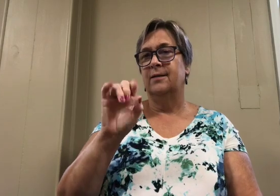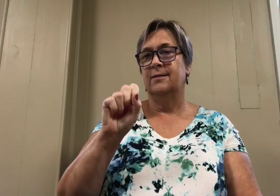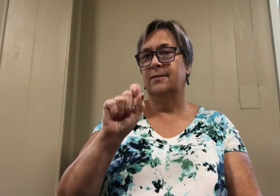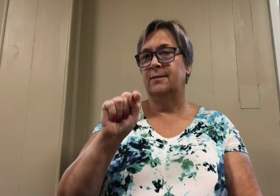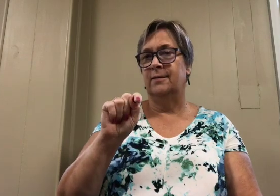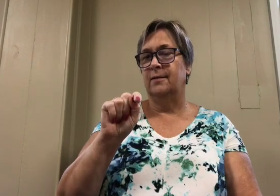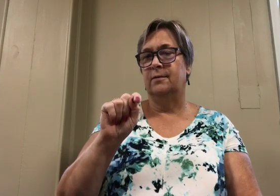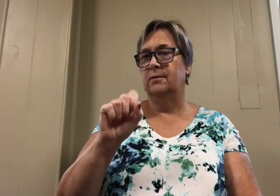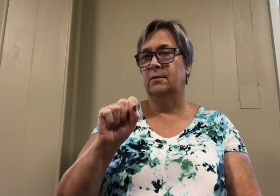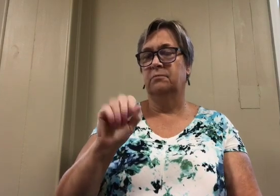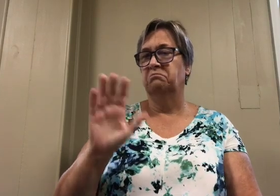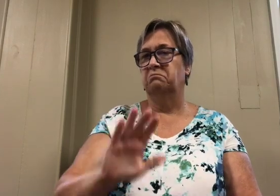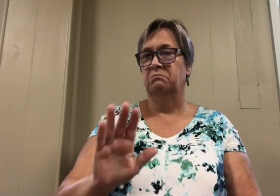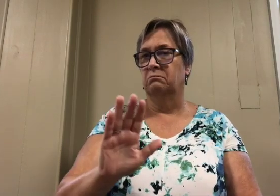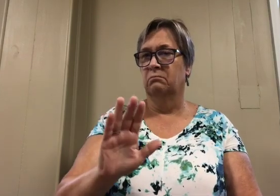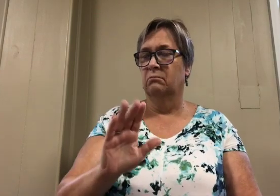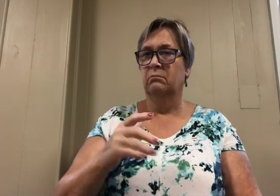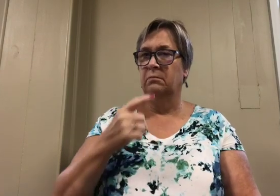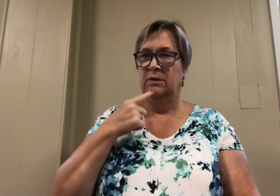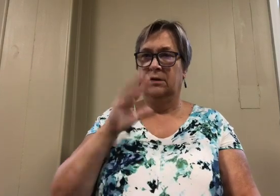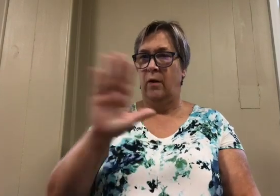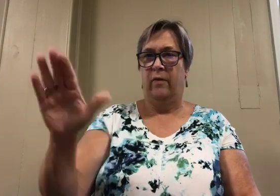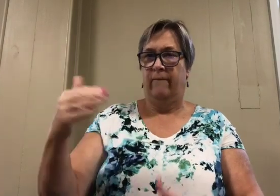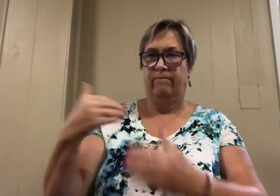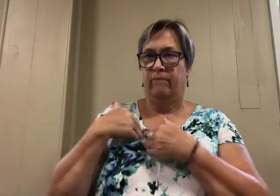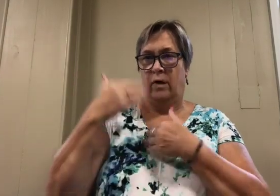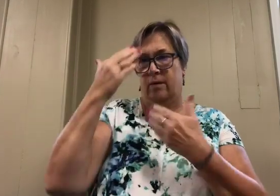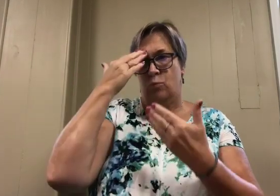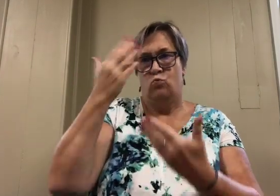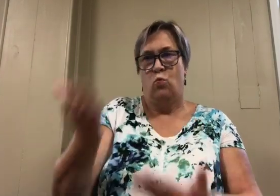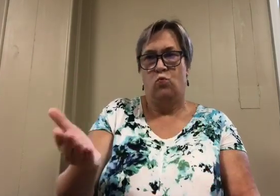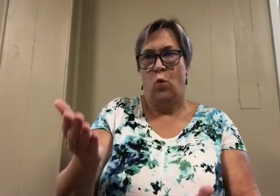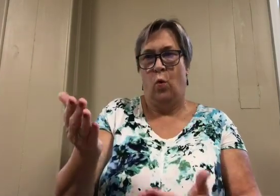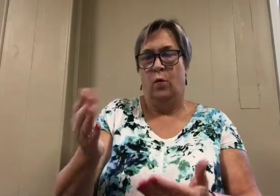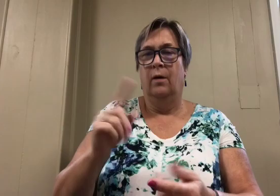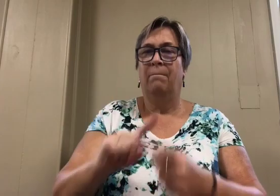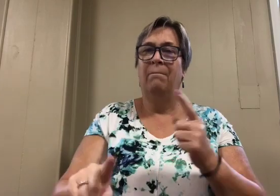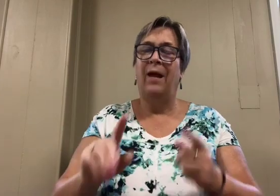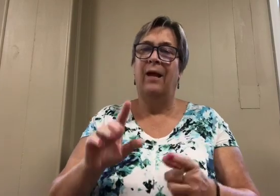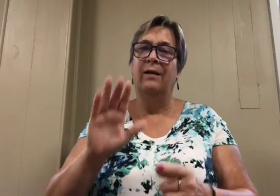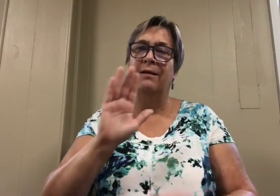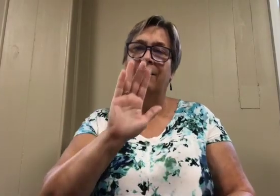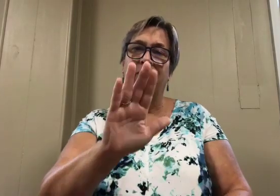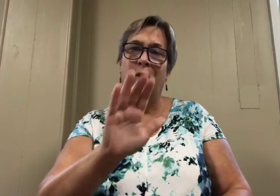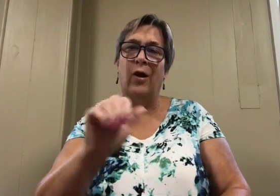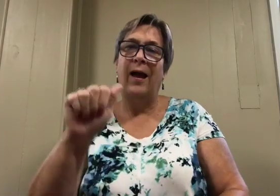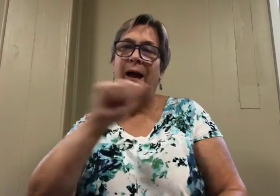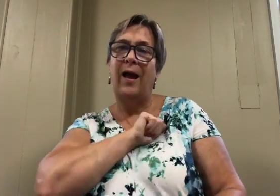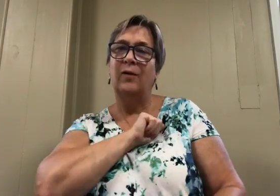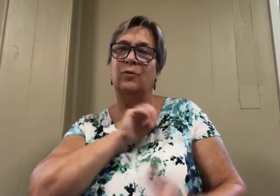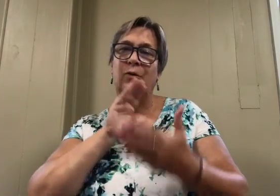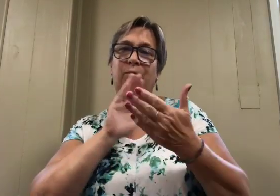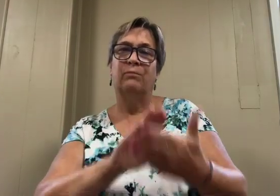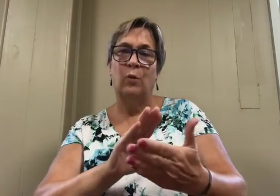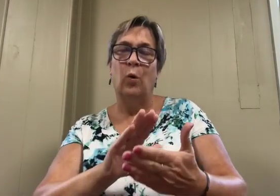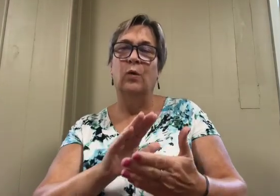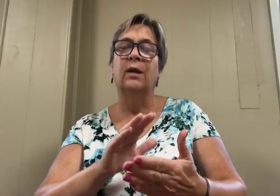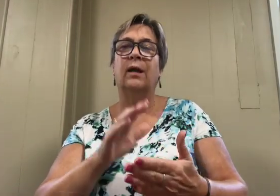those unaware autists. It isn't their fault that they're not aware. However, if